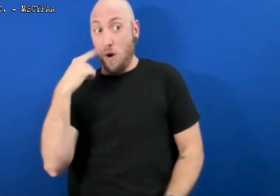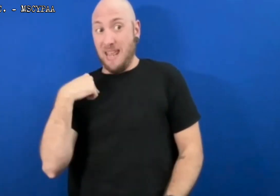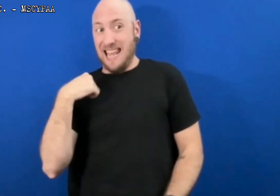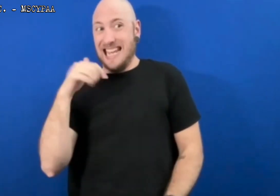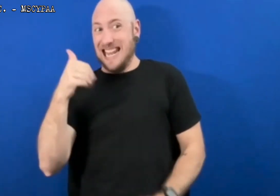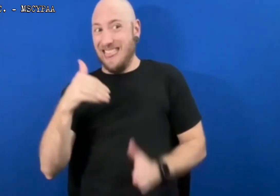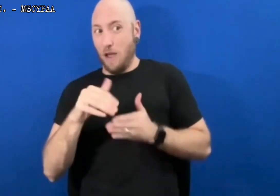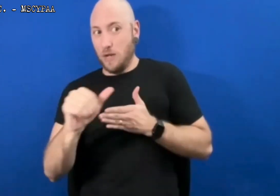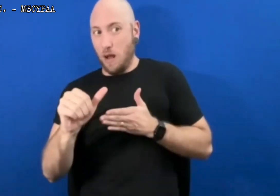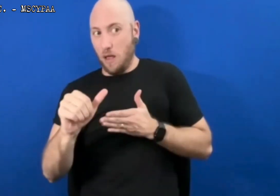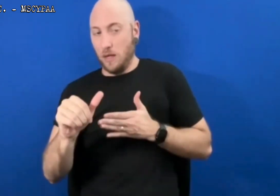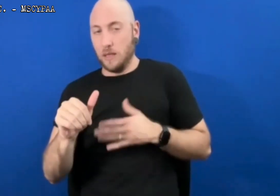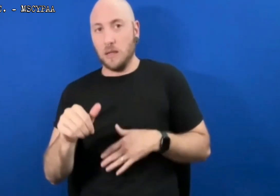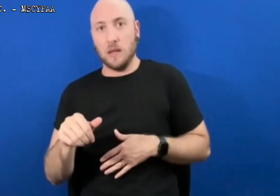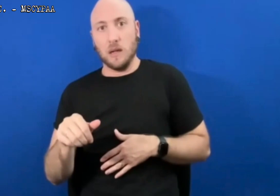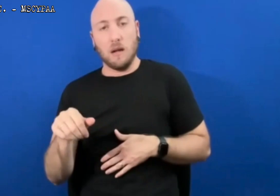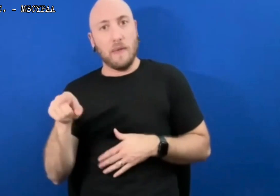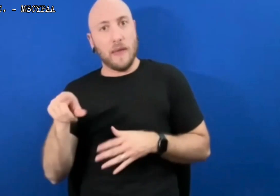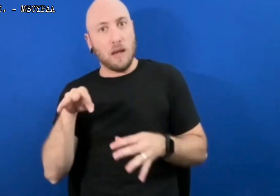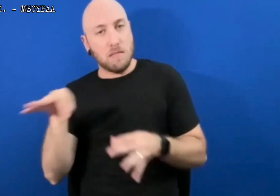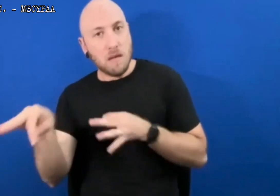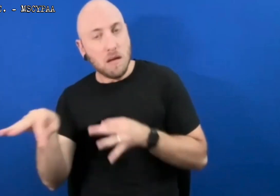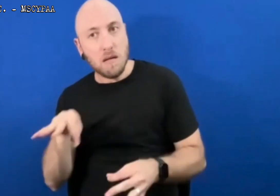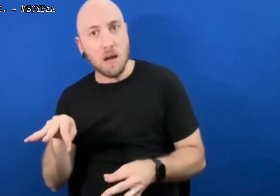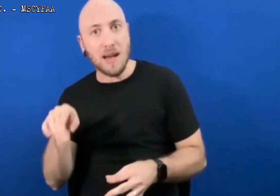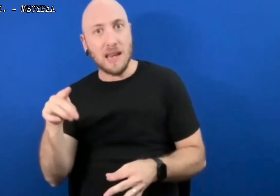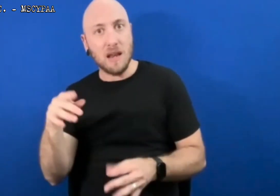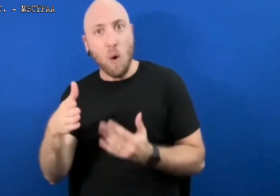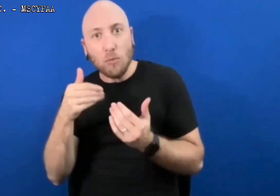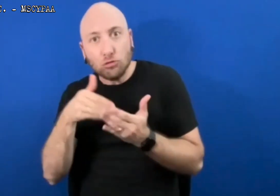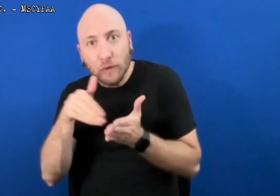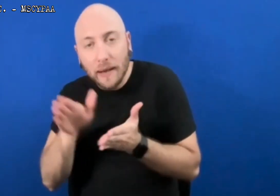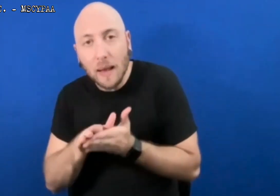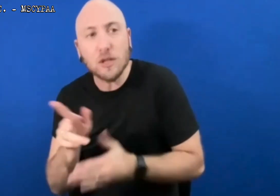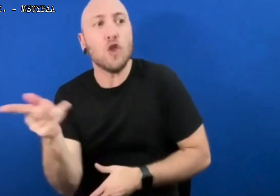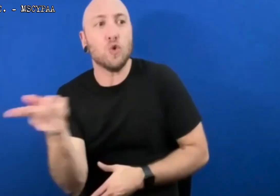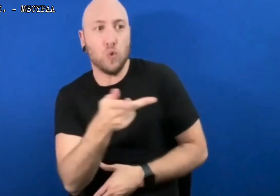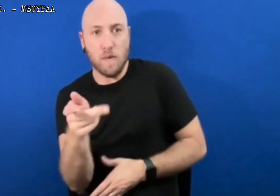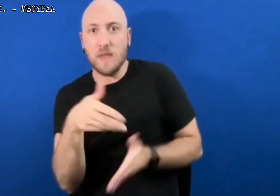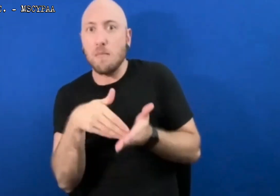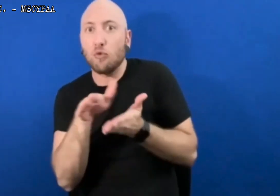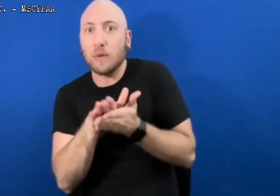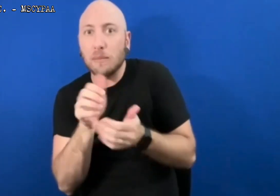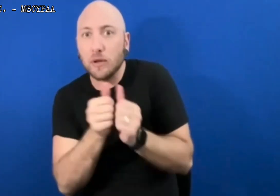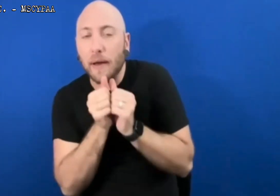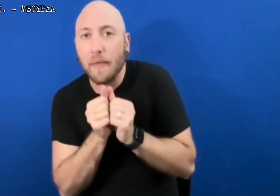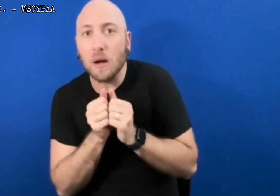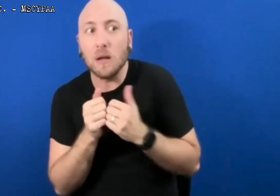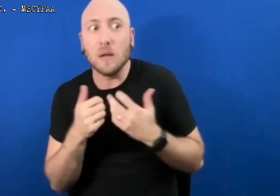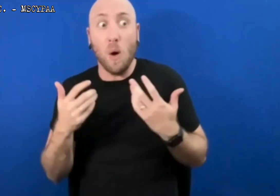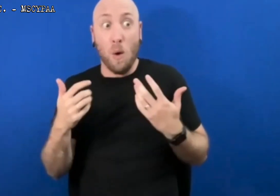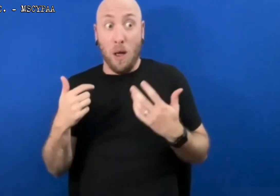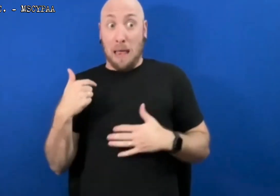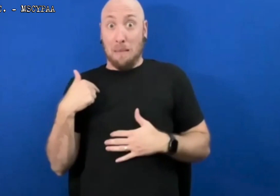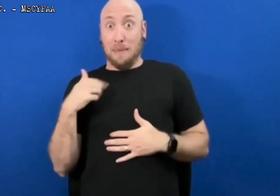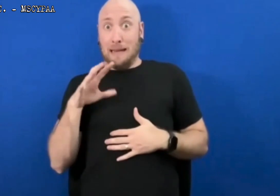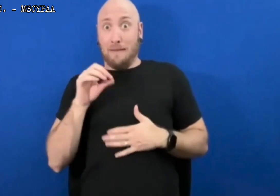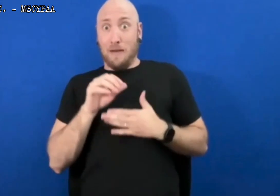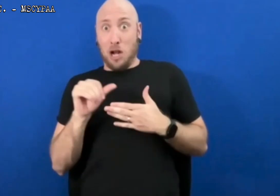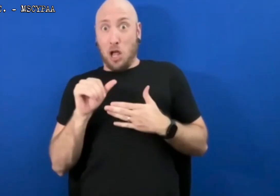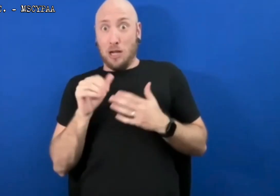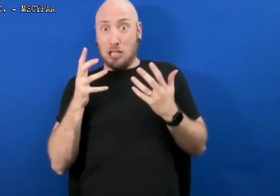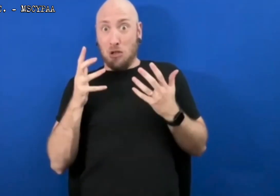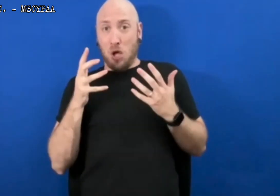awful. I almost died. Like, we relapsed together," and that was like God doing for me what I couldn't do for myself. And